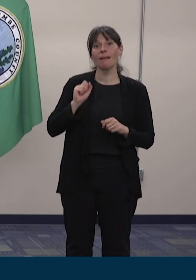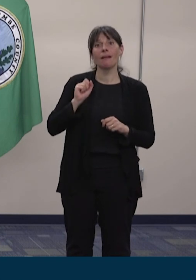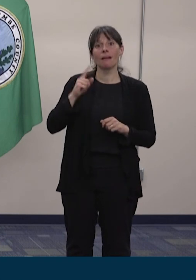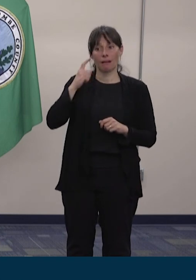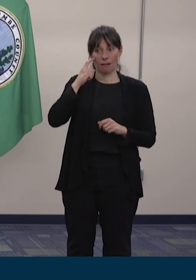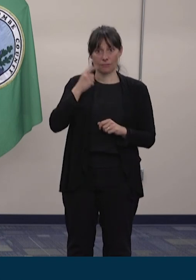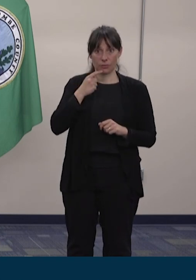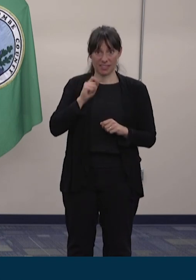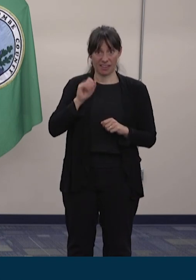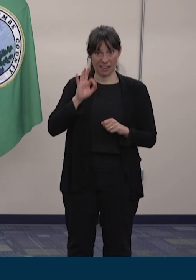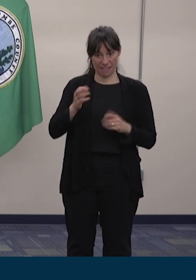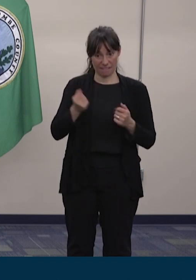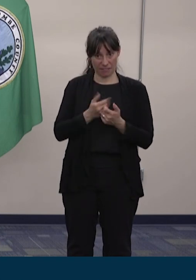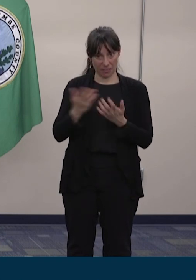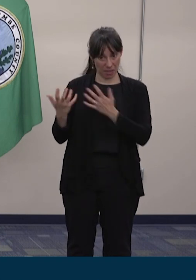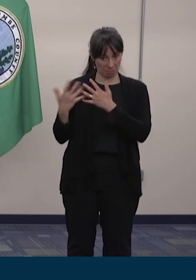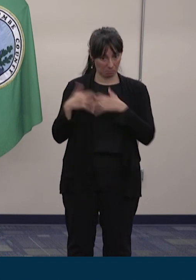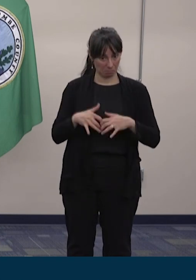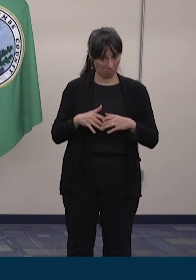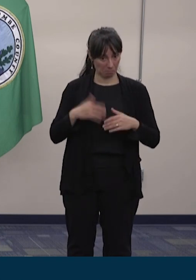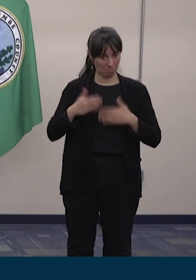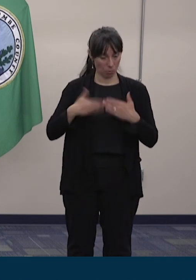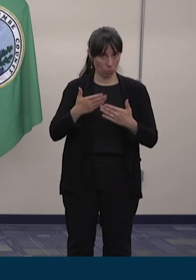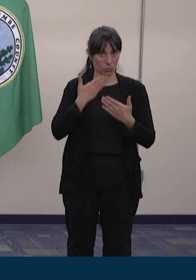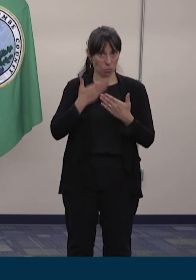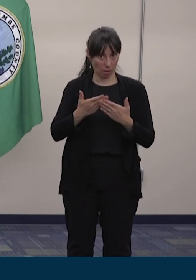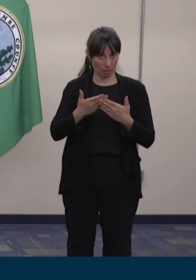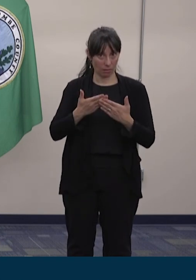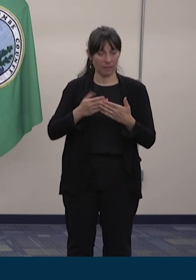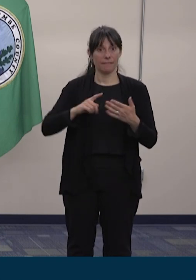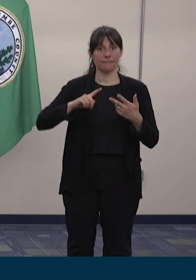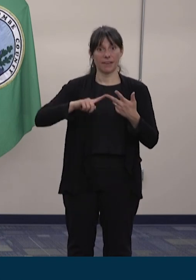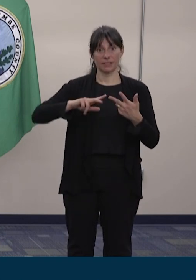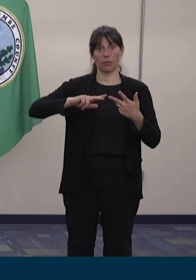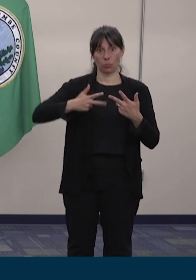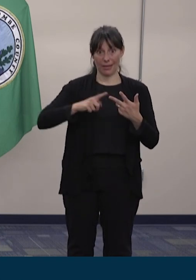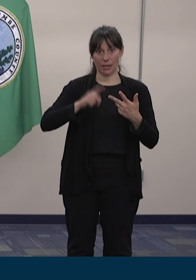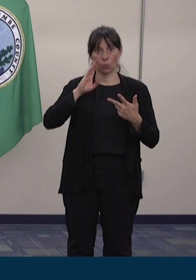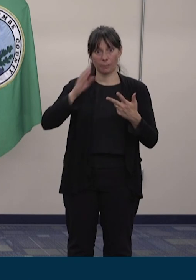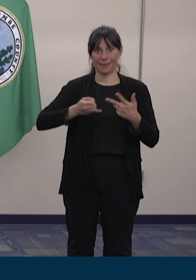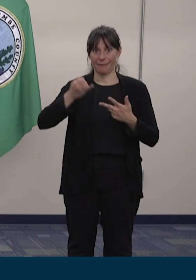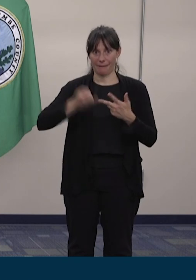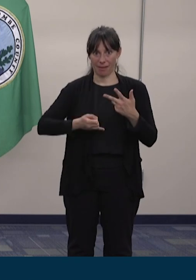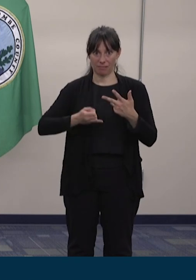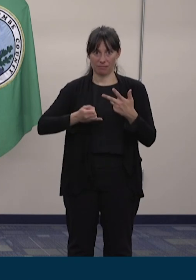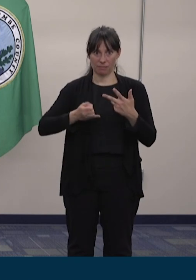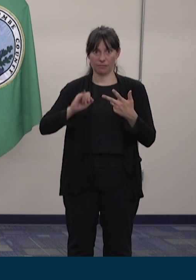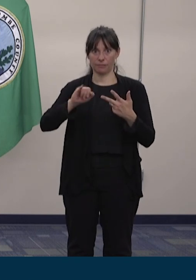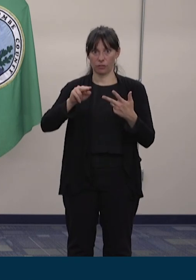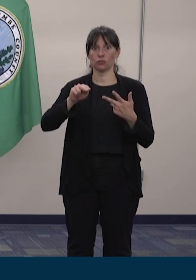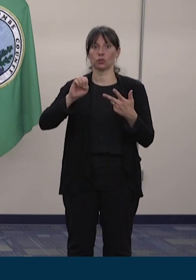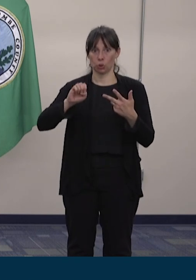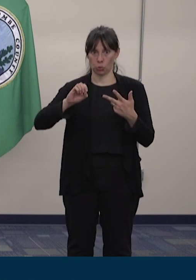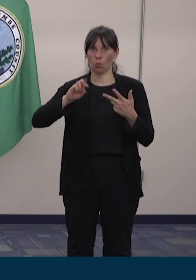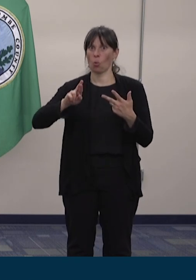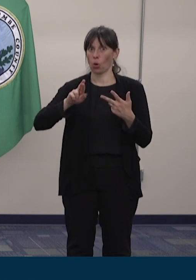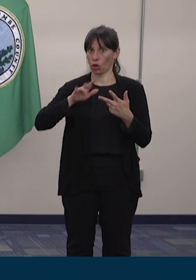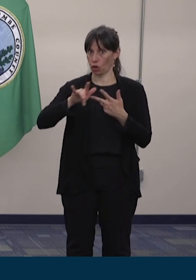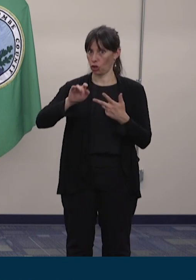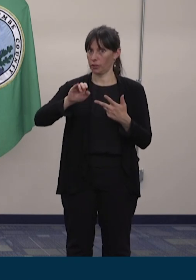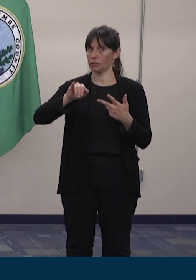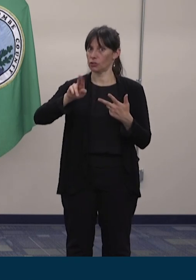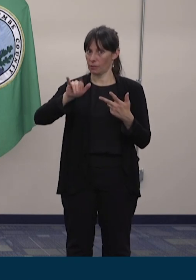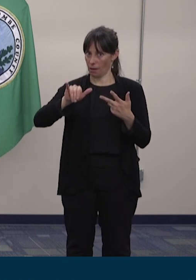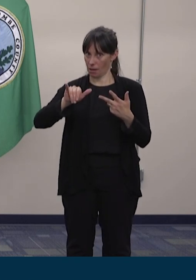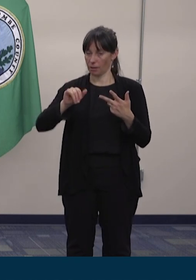will be la coming fase 3 sometime estará at the end of June al or early algún July. tiempo en los principios That's de junio assuming o that we meet all the principios de criteria the julio. governor has